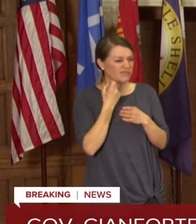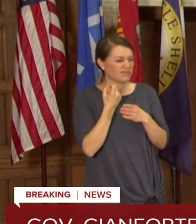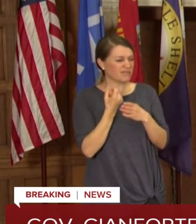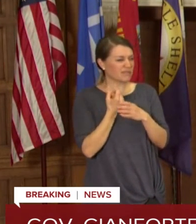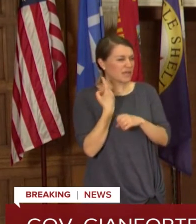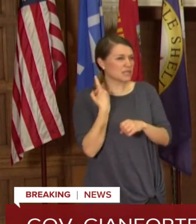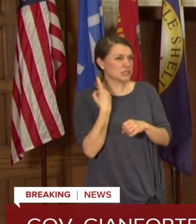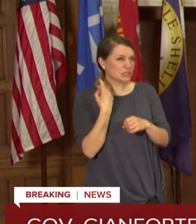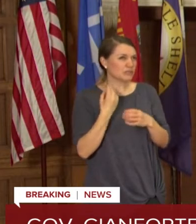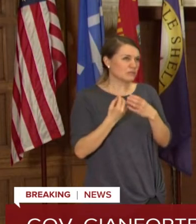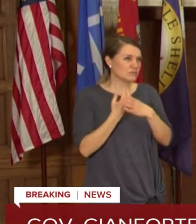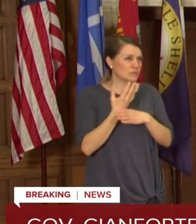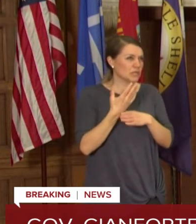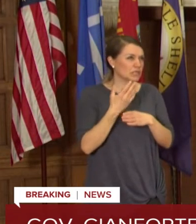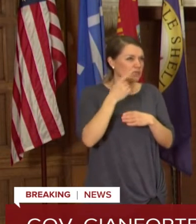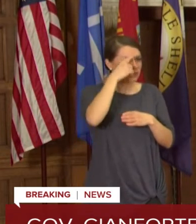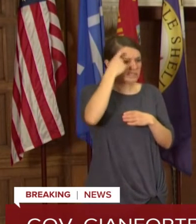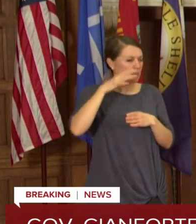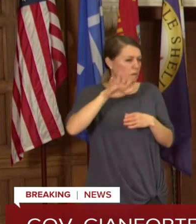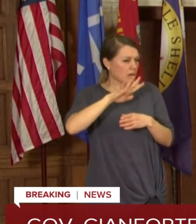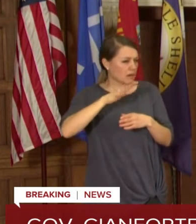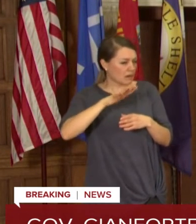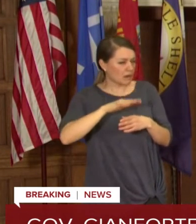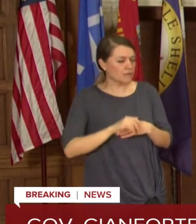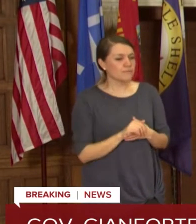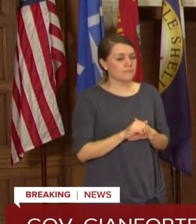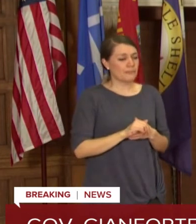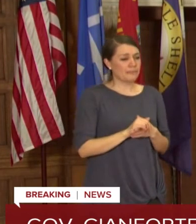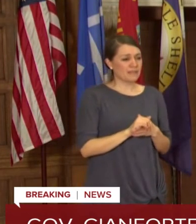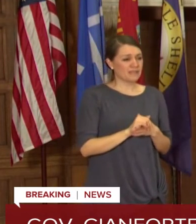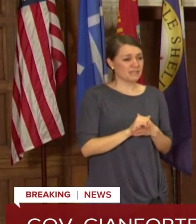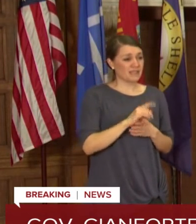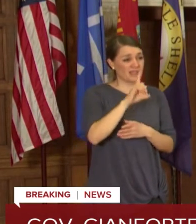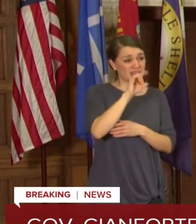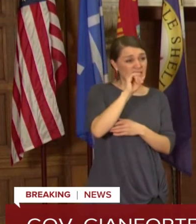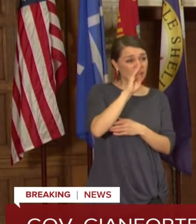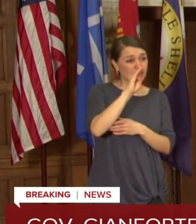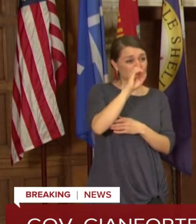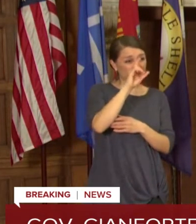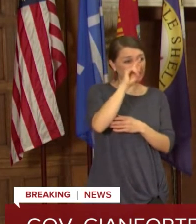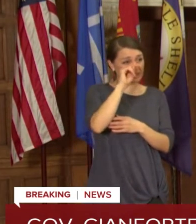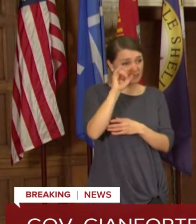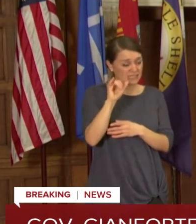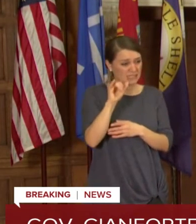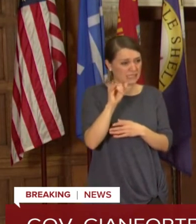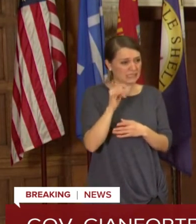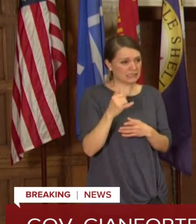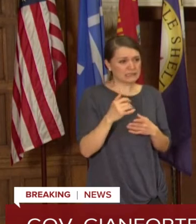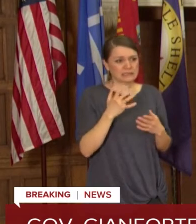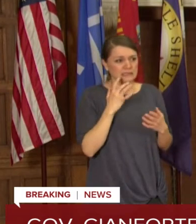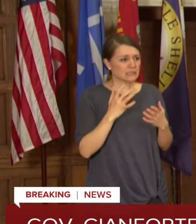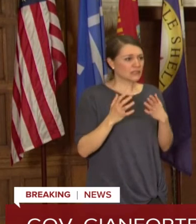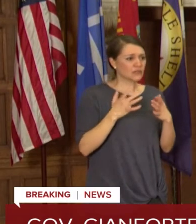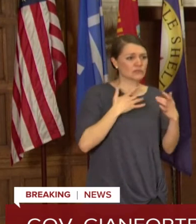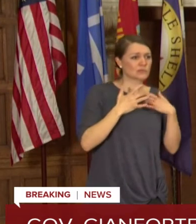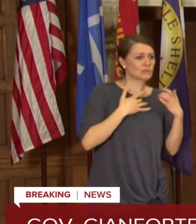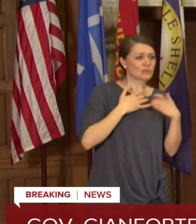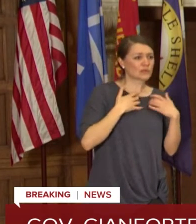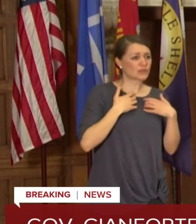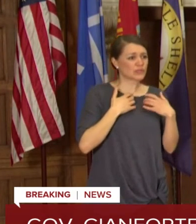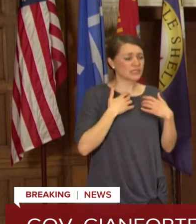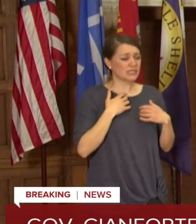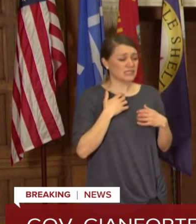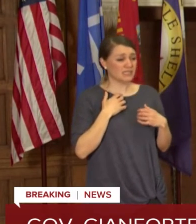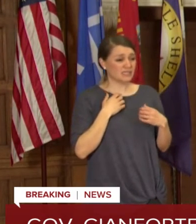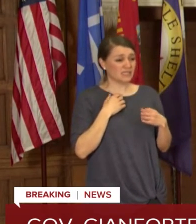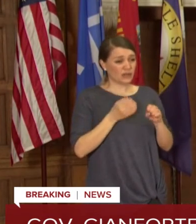the concerns that liability may present to their business from COVID exposure in their business. It quickly became